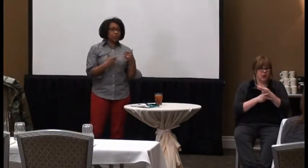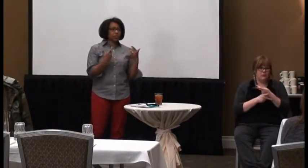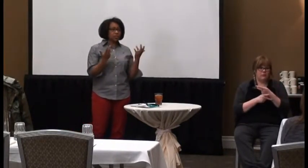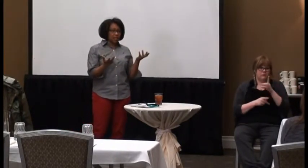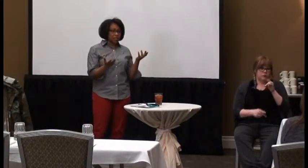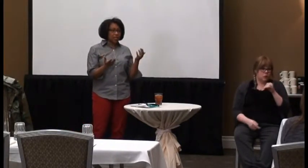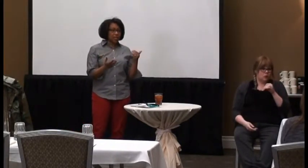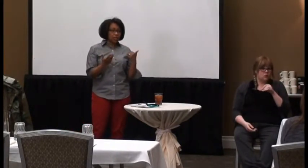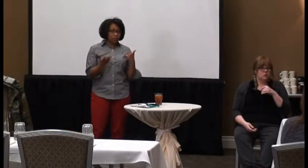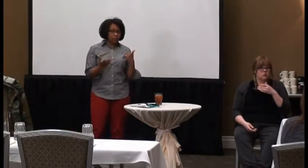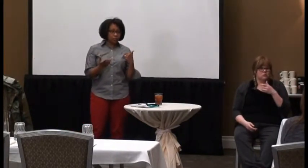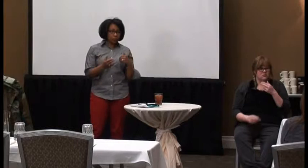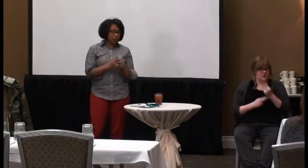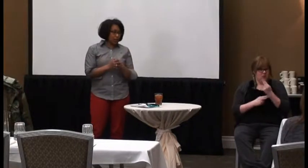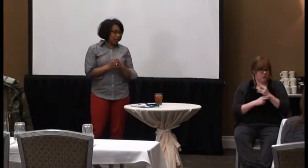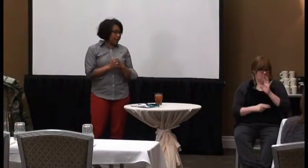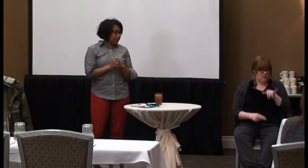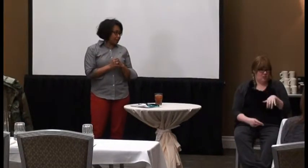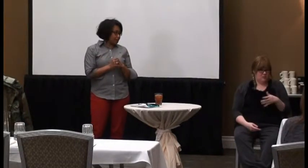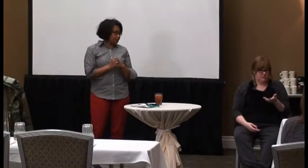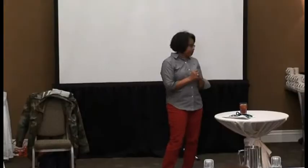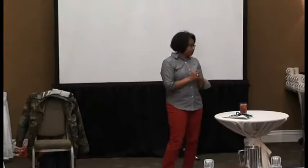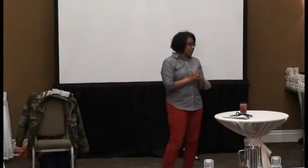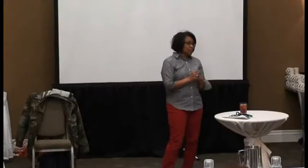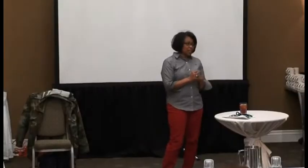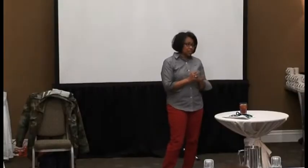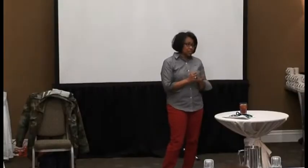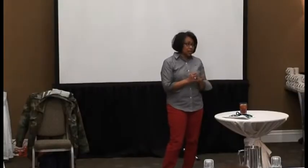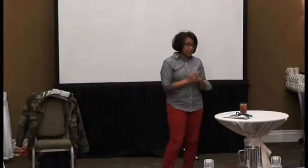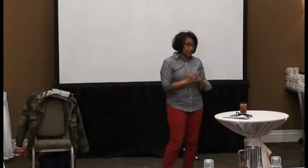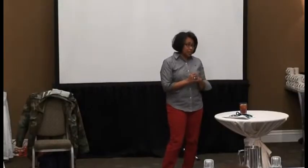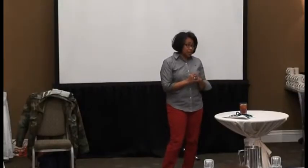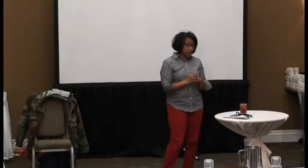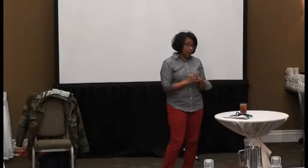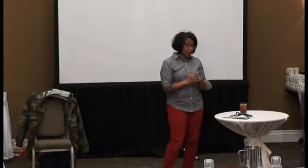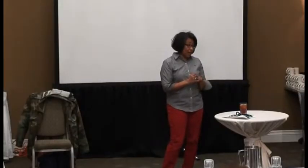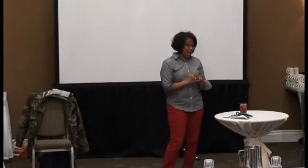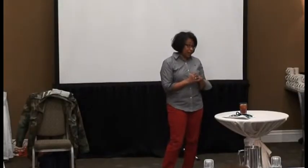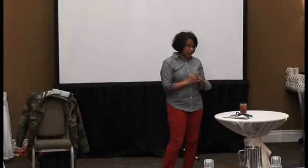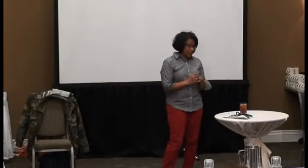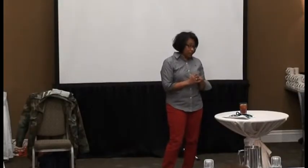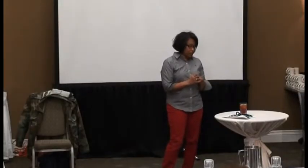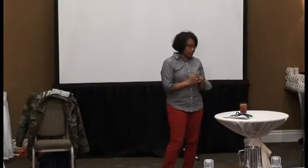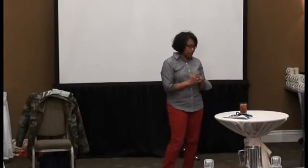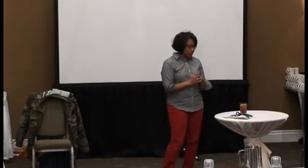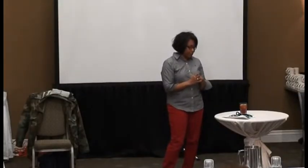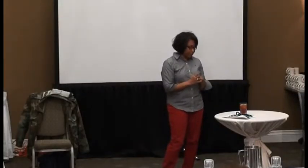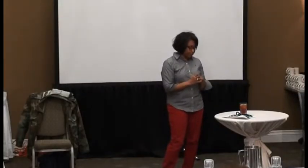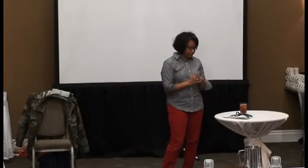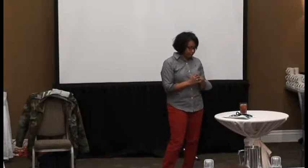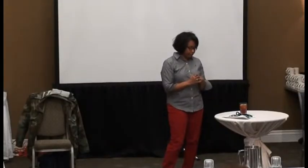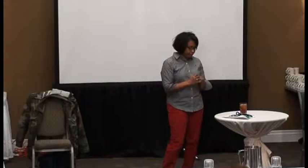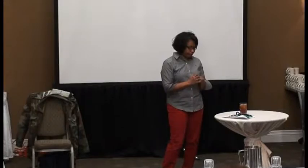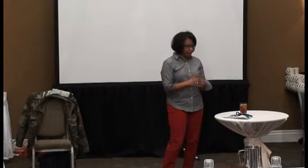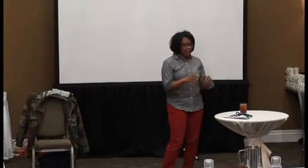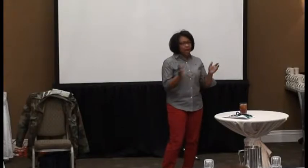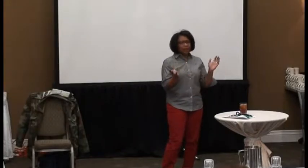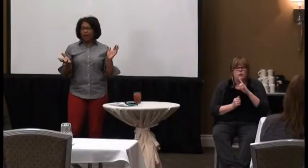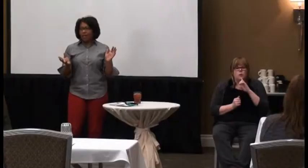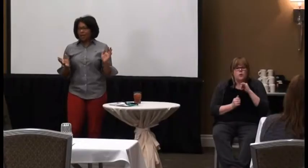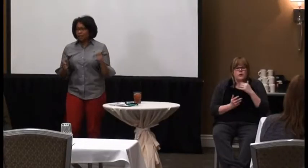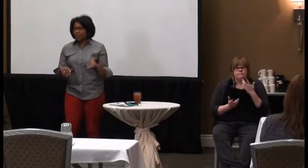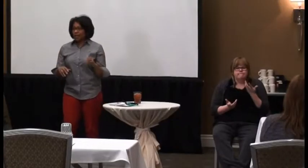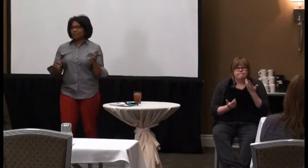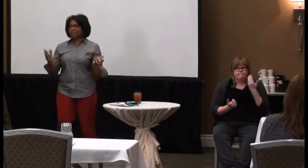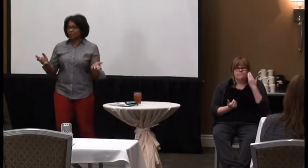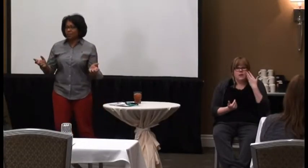dysphoric disorders. That's what they use, the SSRIs. And what happened, which I don't know,